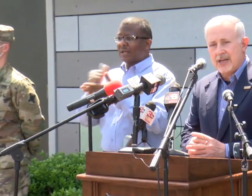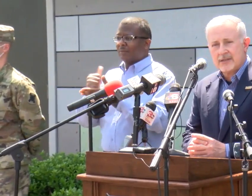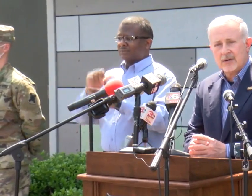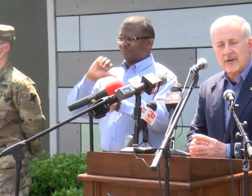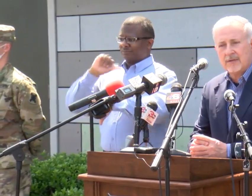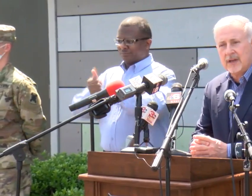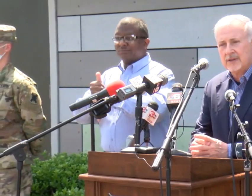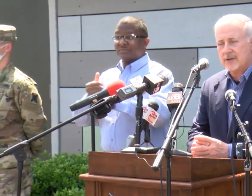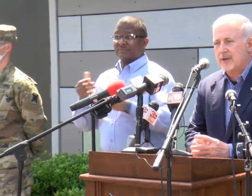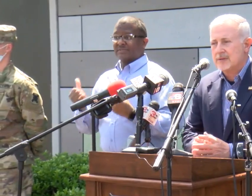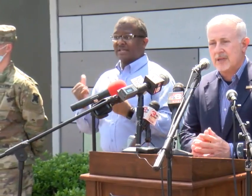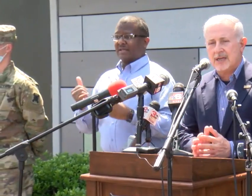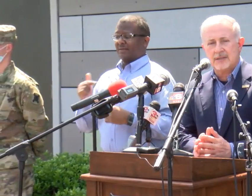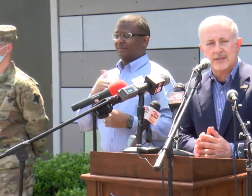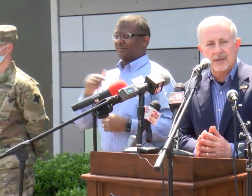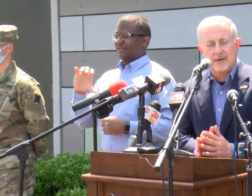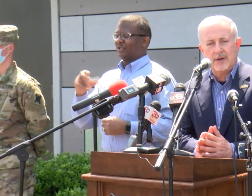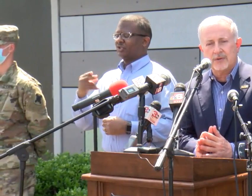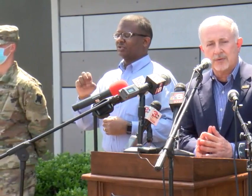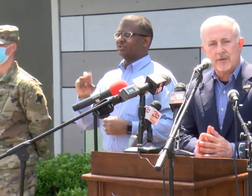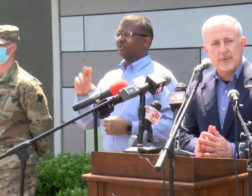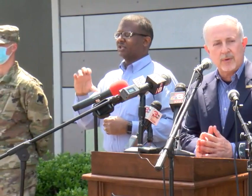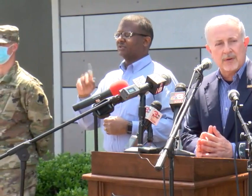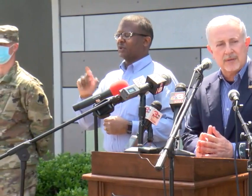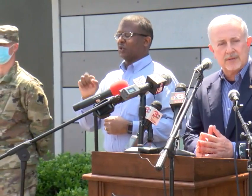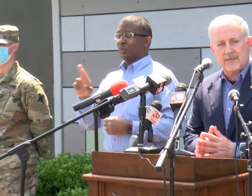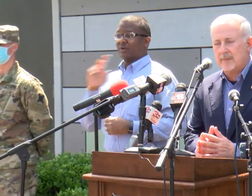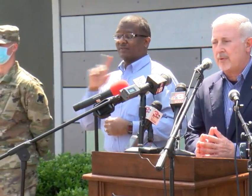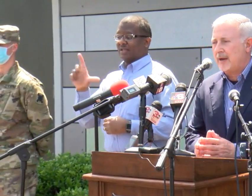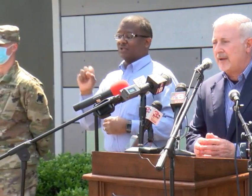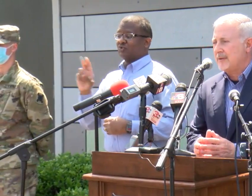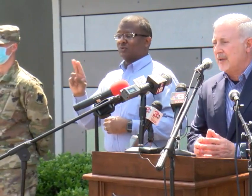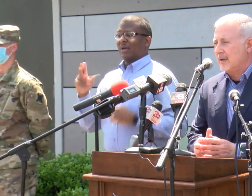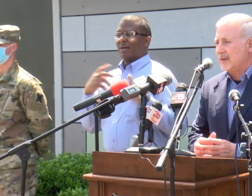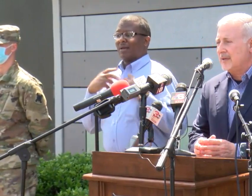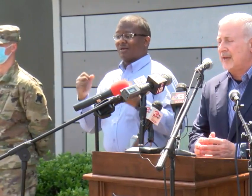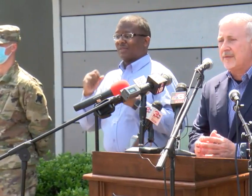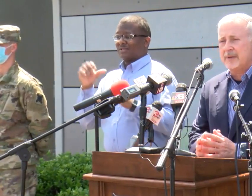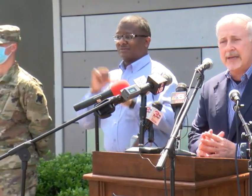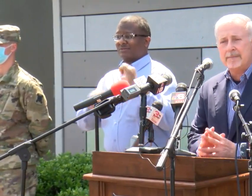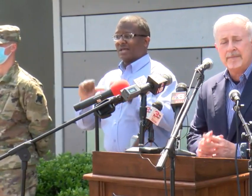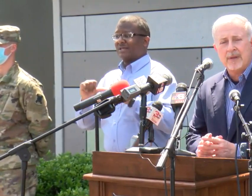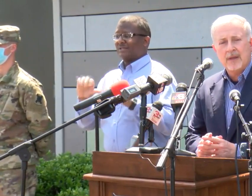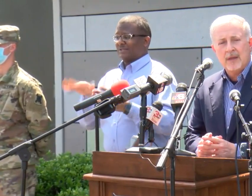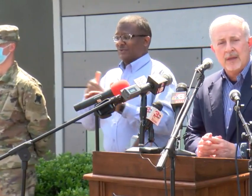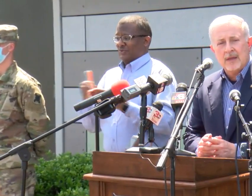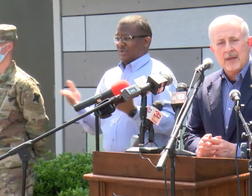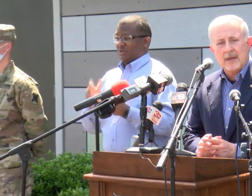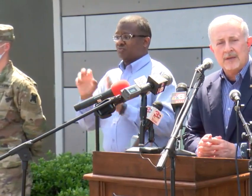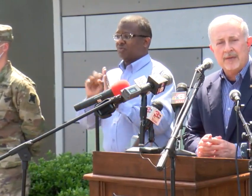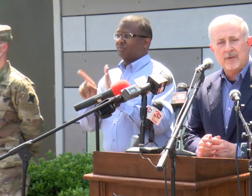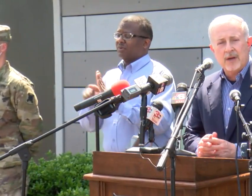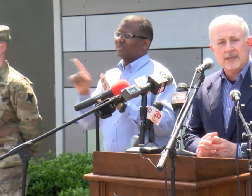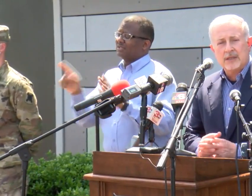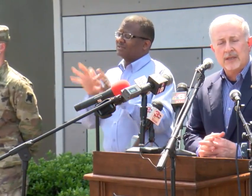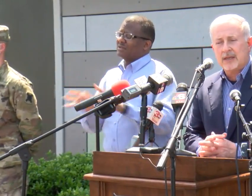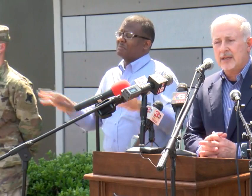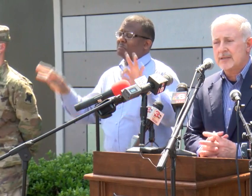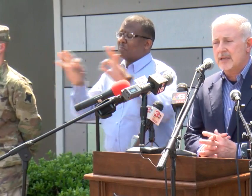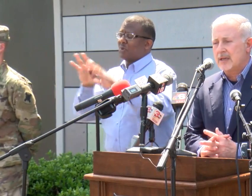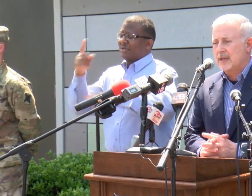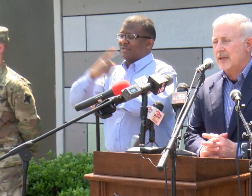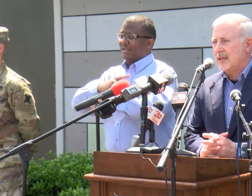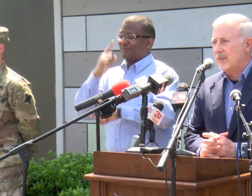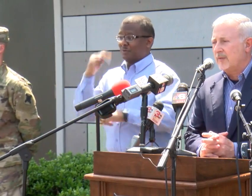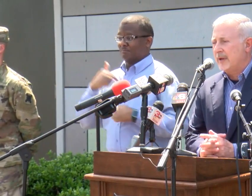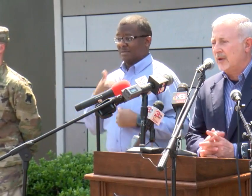As the Chancellor of the LSU Health Sciences Center here in Shreveport, this is a very proud day for me. David Raines Clinic